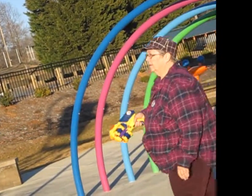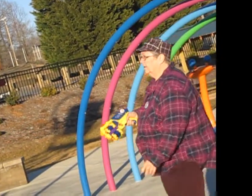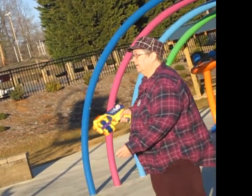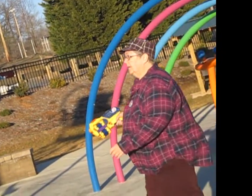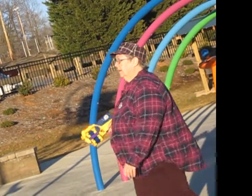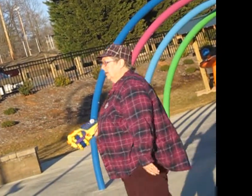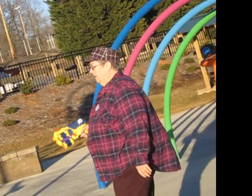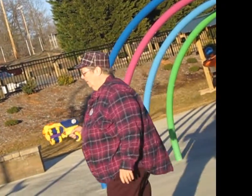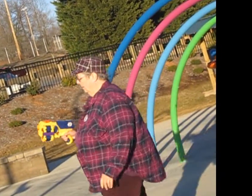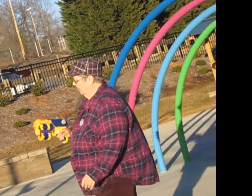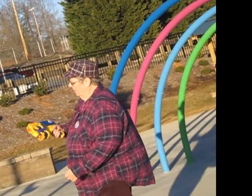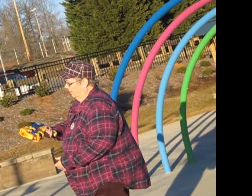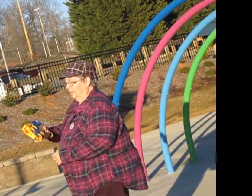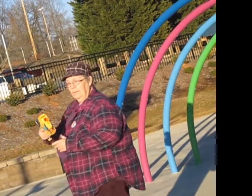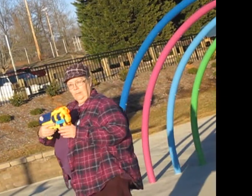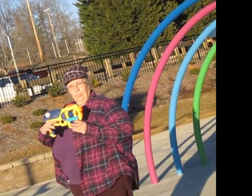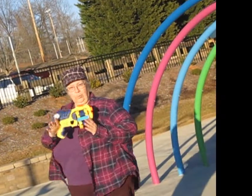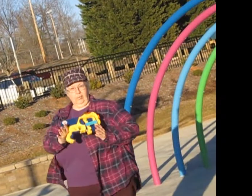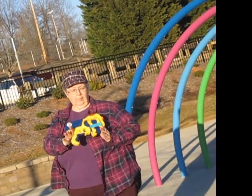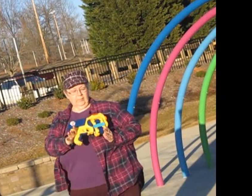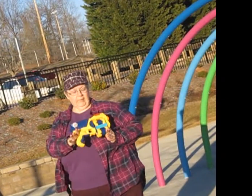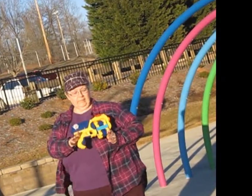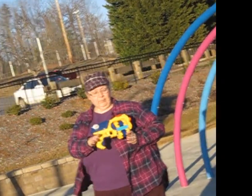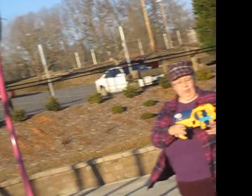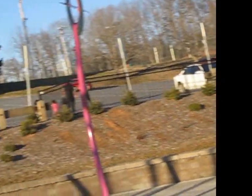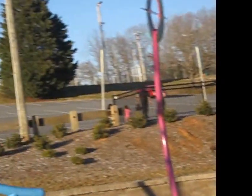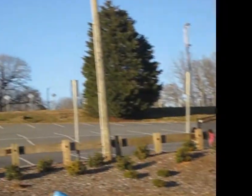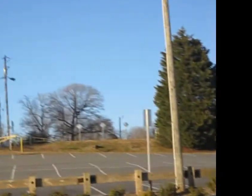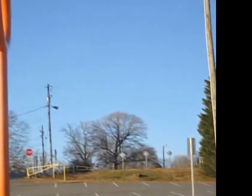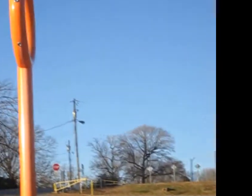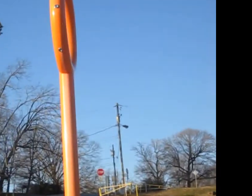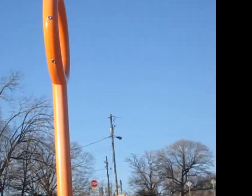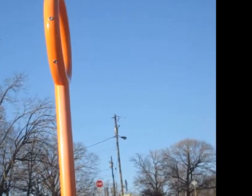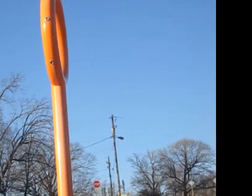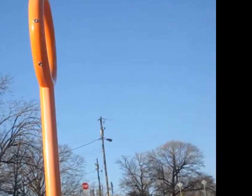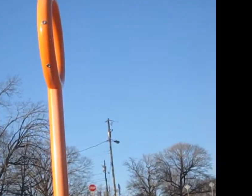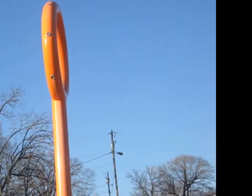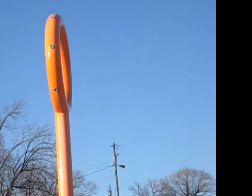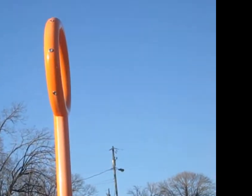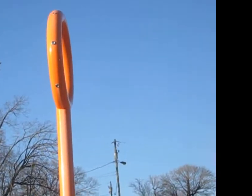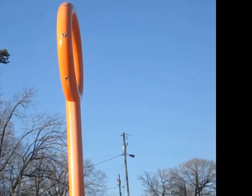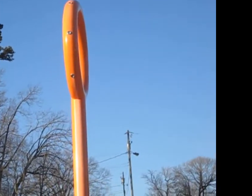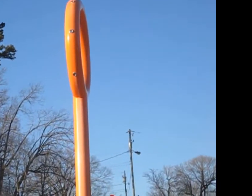gun that you got. Well, this one. Yeah. Hopefully it works better than its twin.